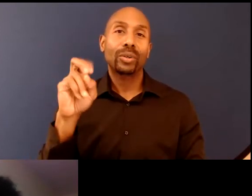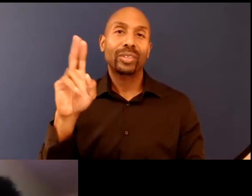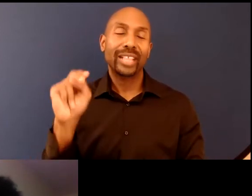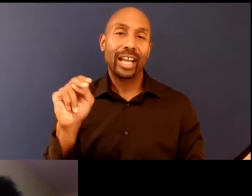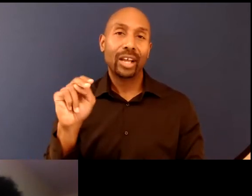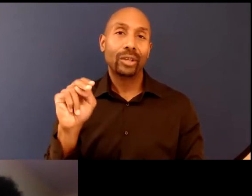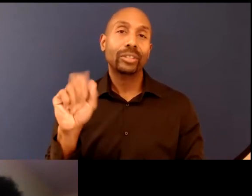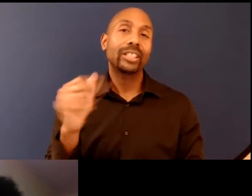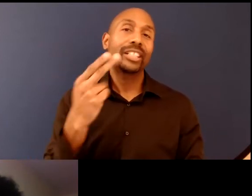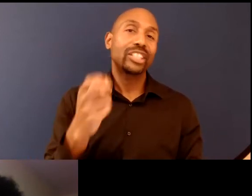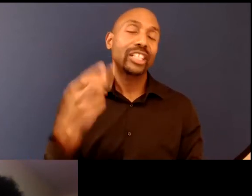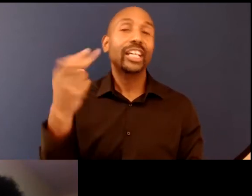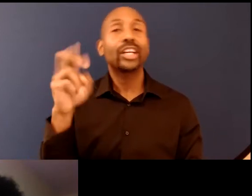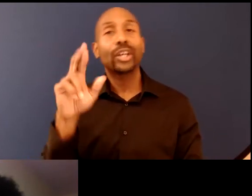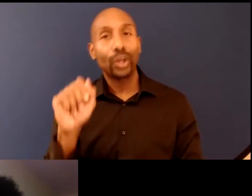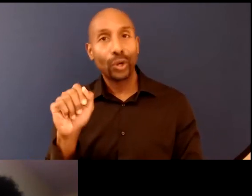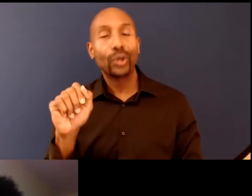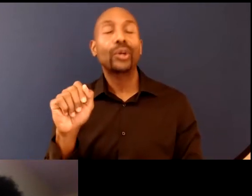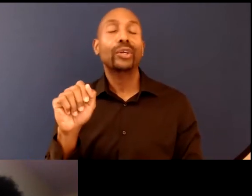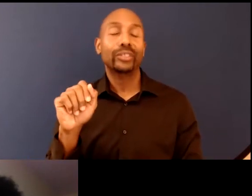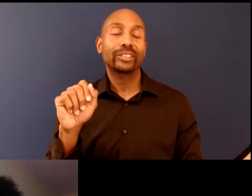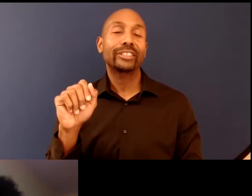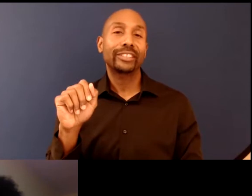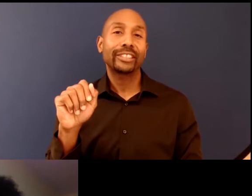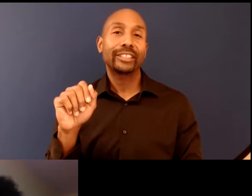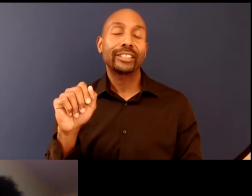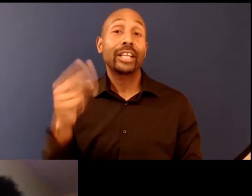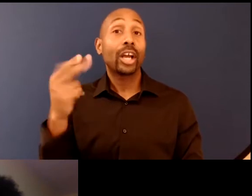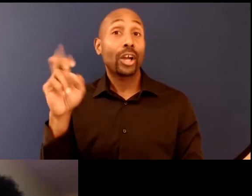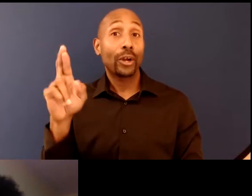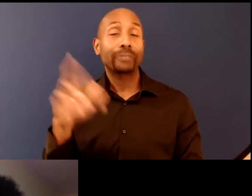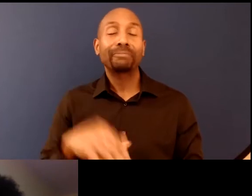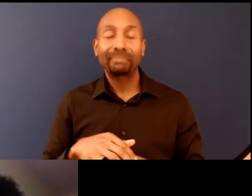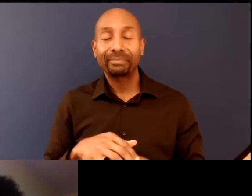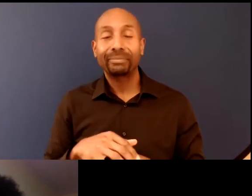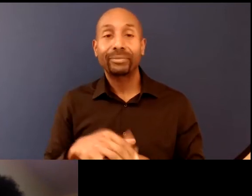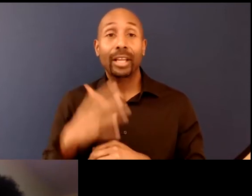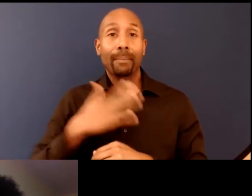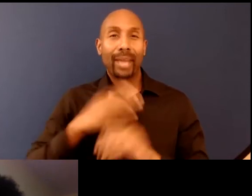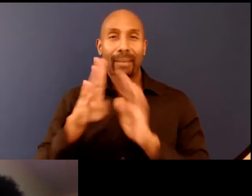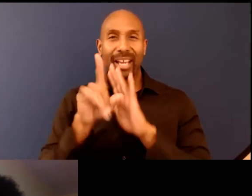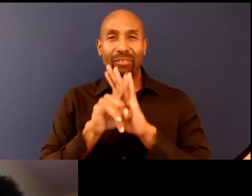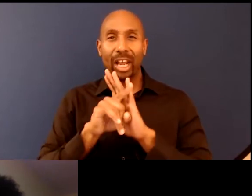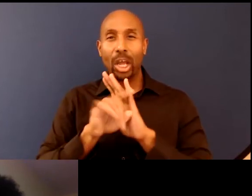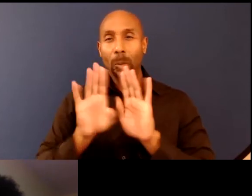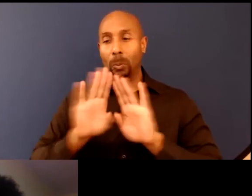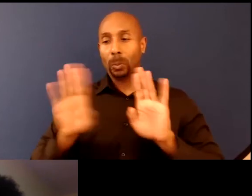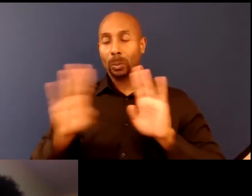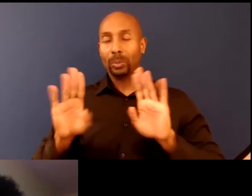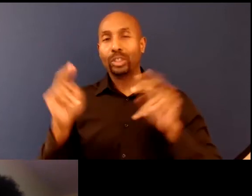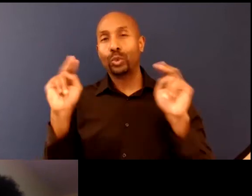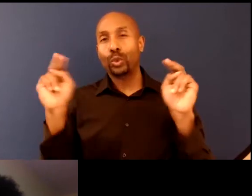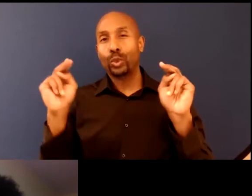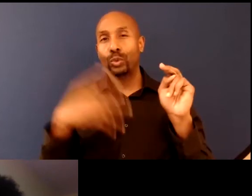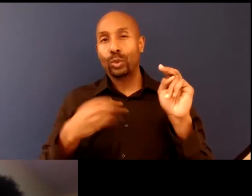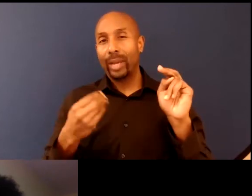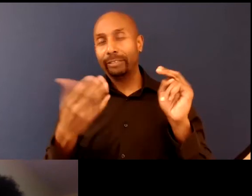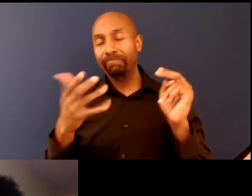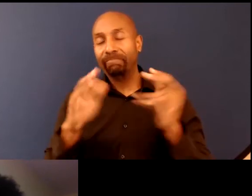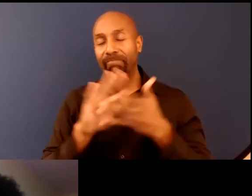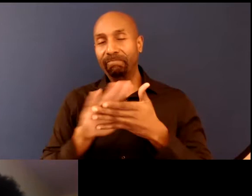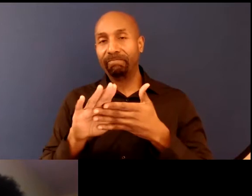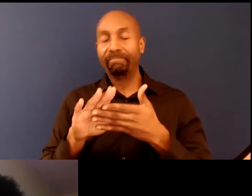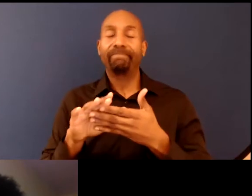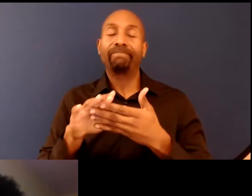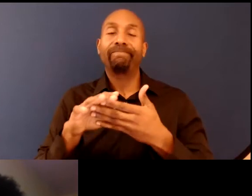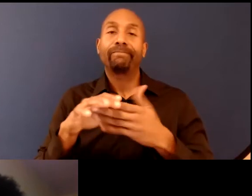background. So again, thank you for joining us. We just have some introductions and kind of a little bit of housekeeping stuff to get through,